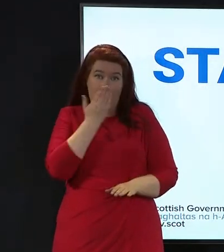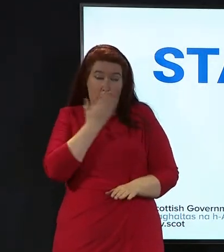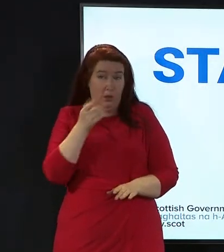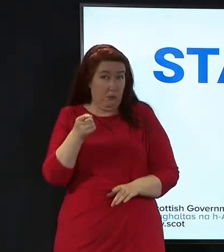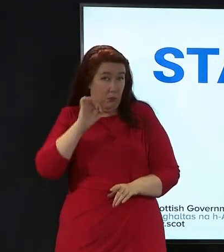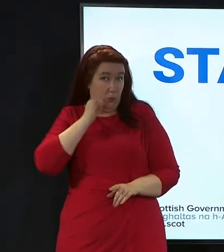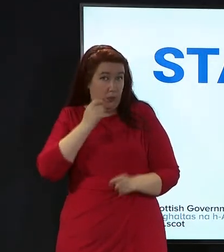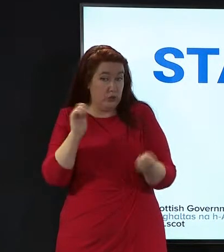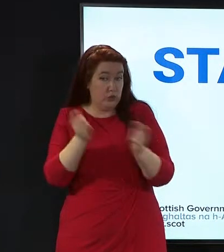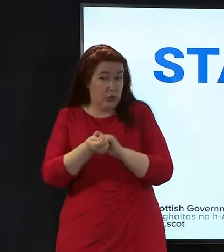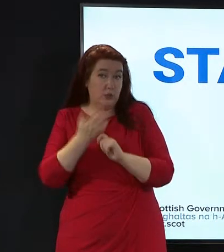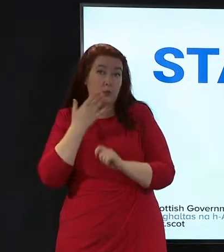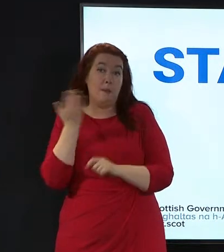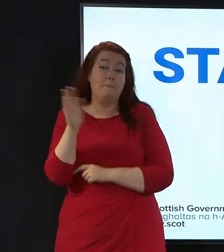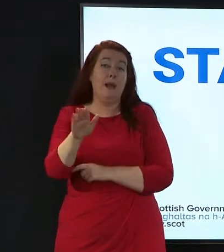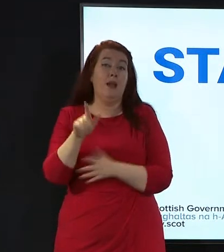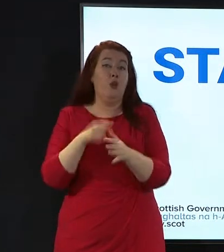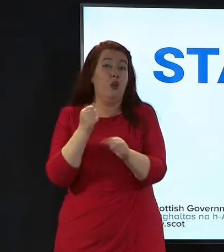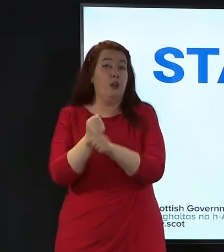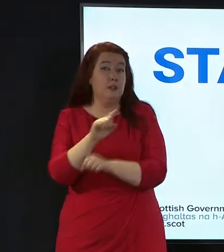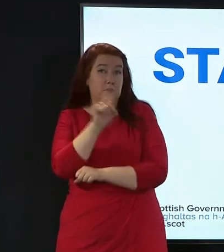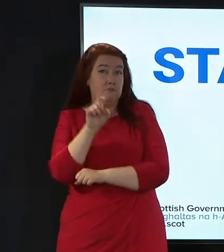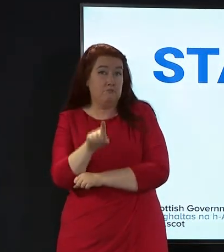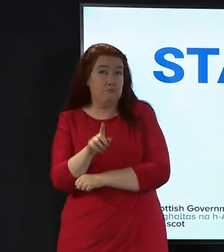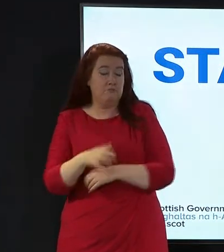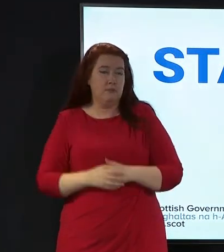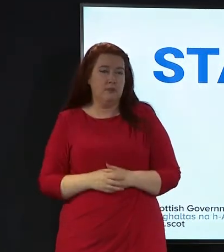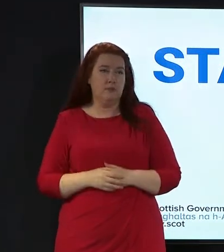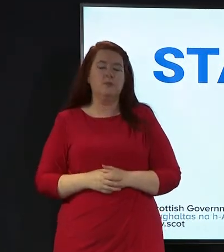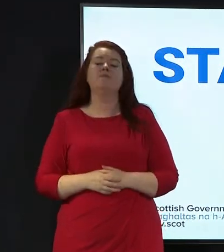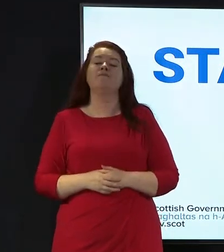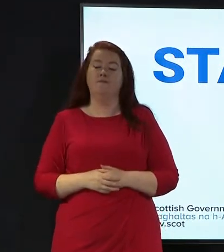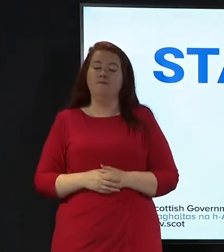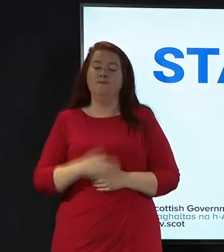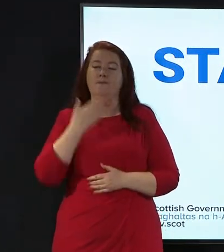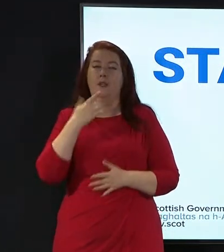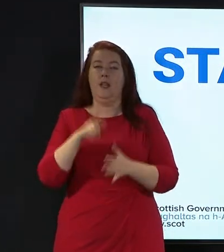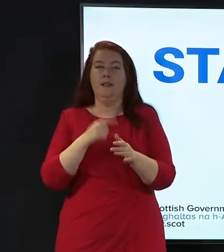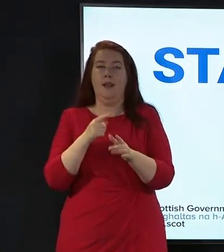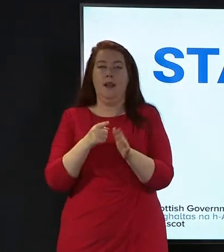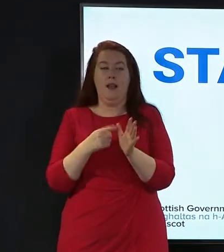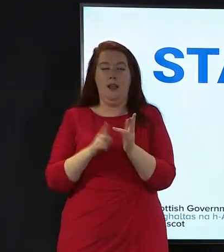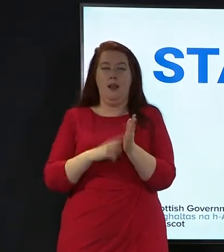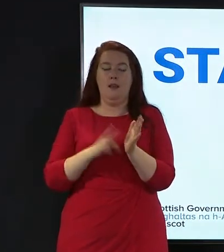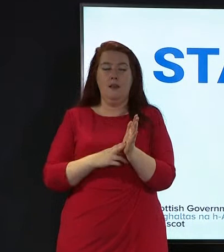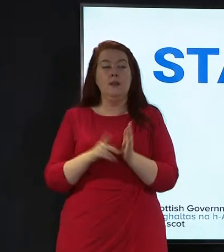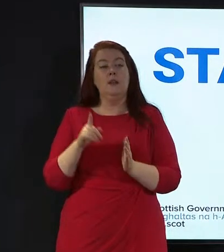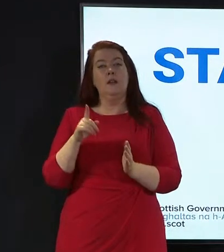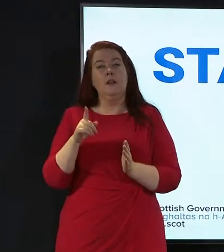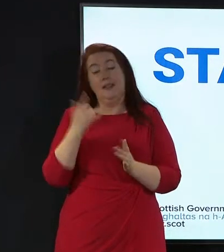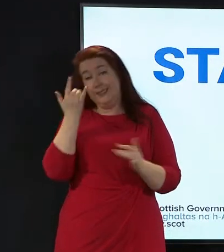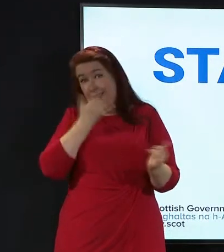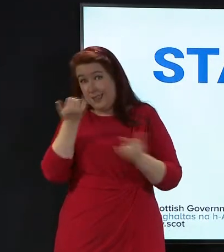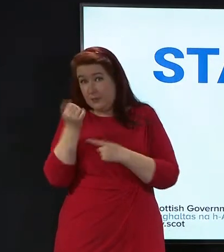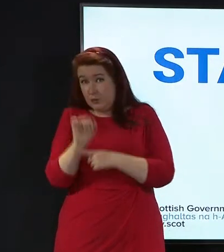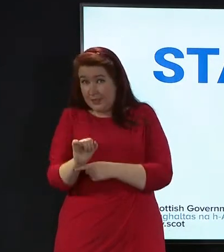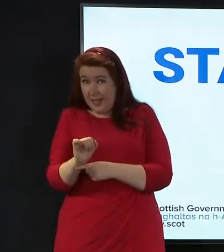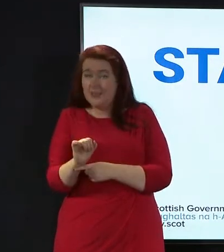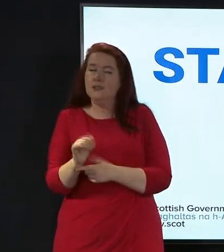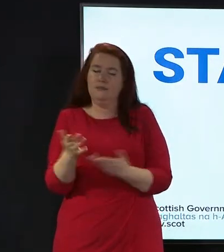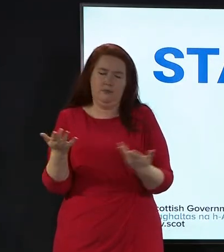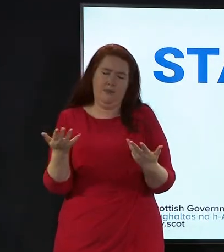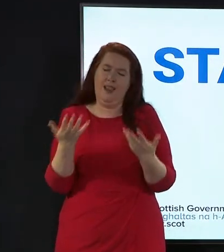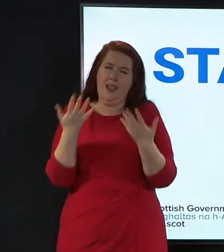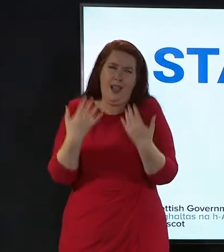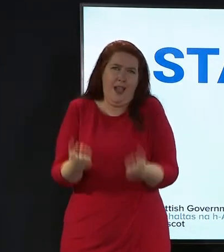change for when pupils return after the summer break? Thanks, Alan. Briefly on Test and Protect. Test and Protect obviously comes under much